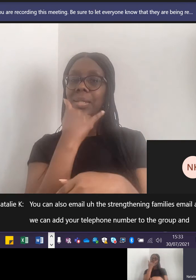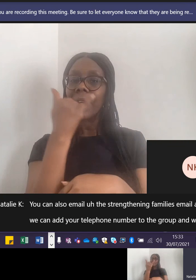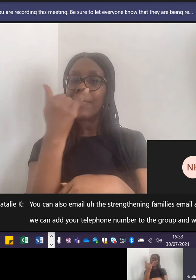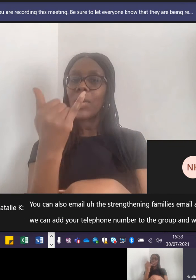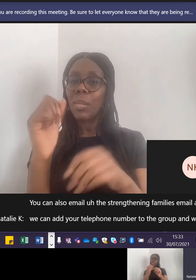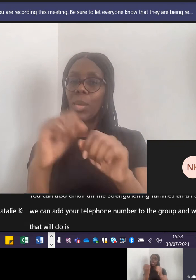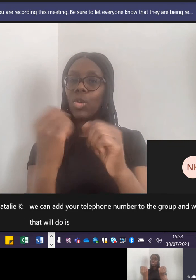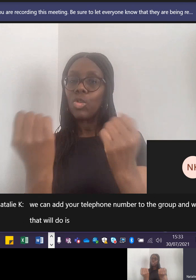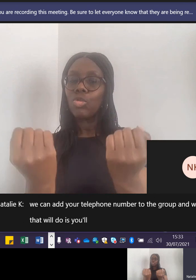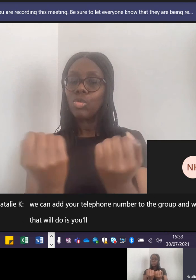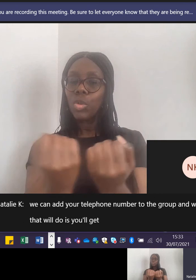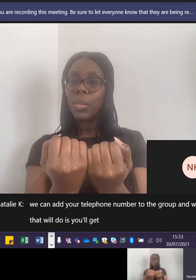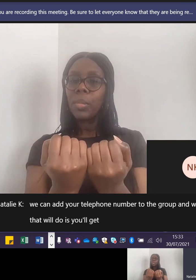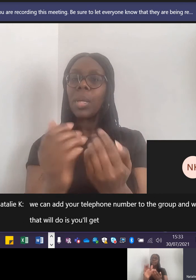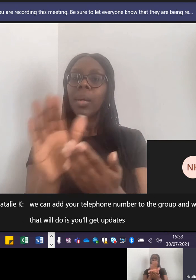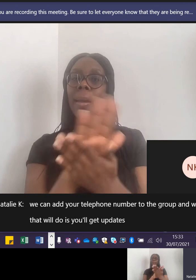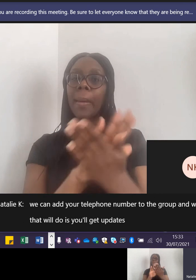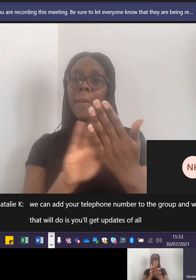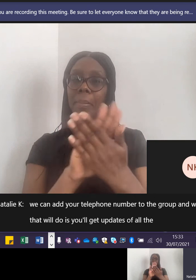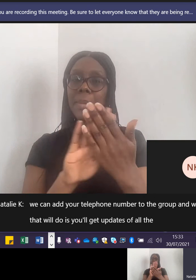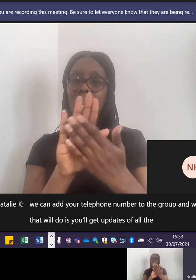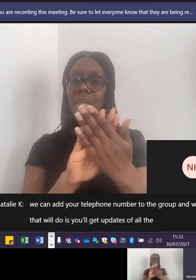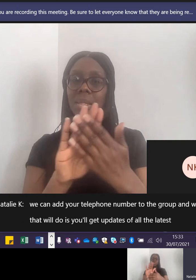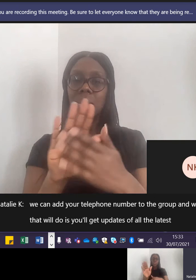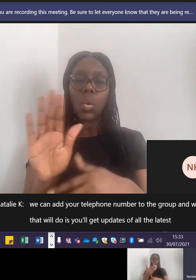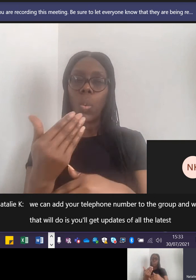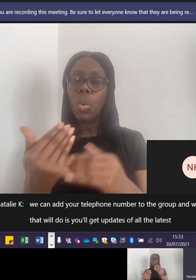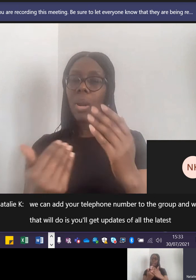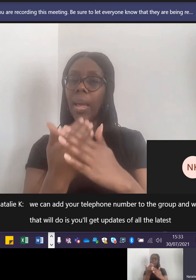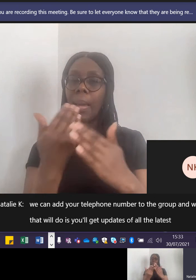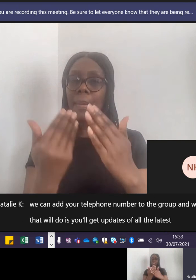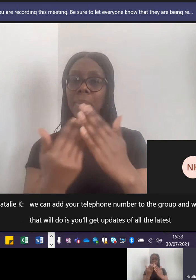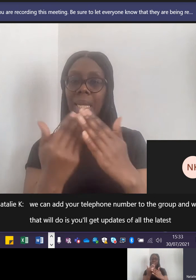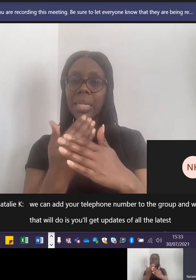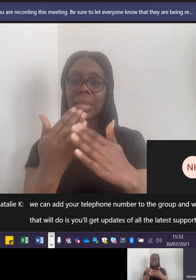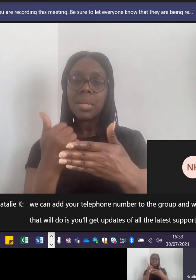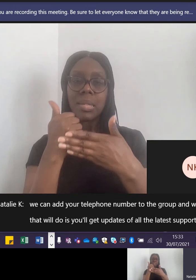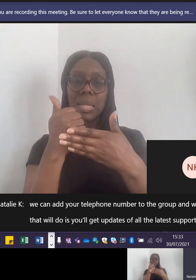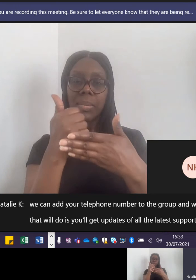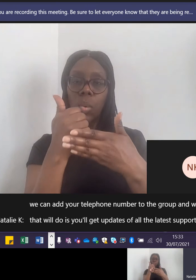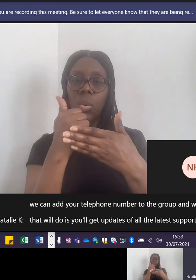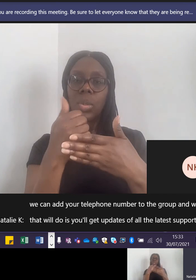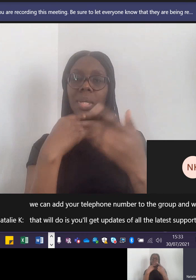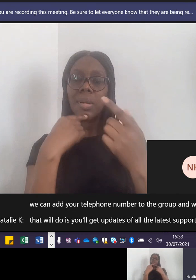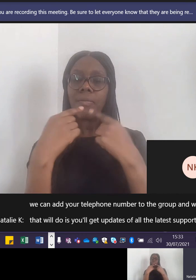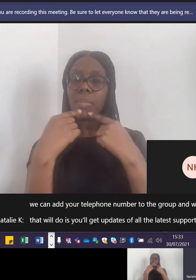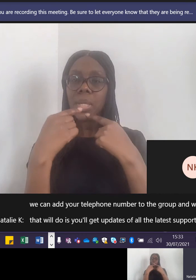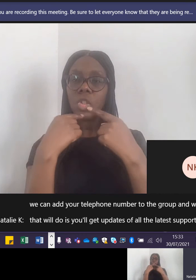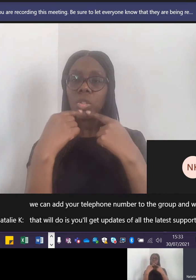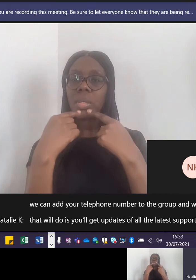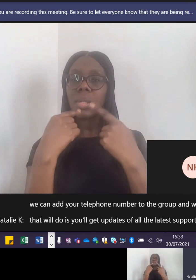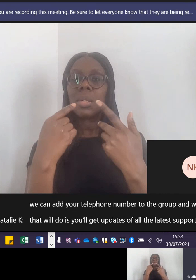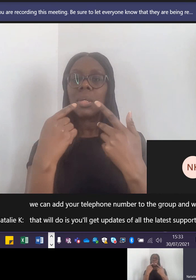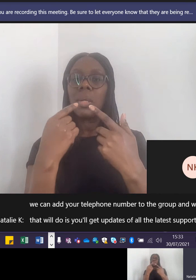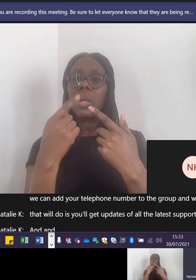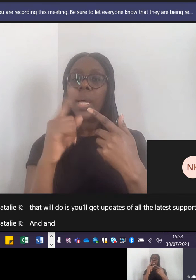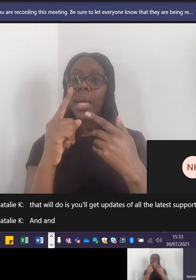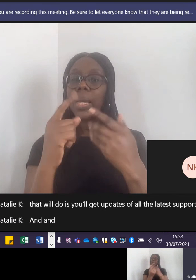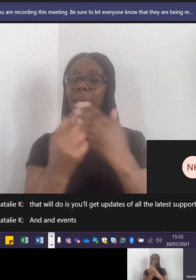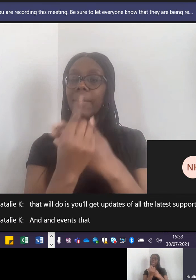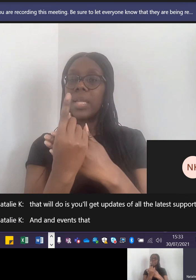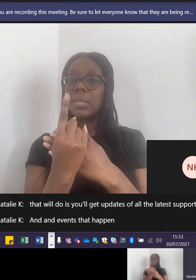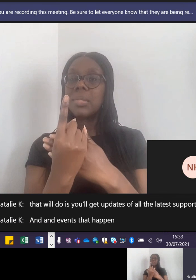do is you'll get updates of all the latest support and events that